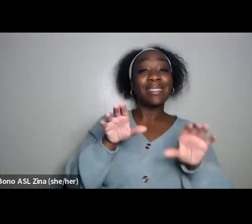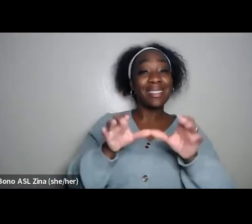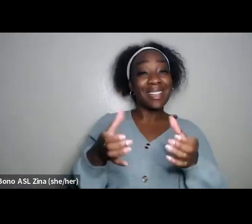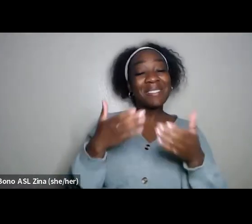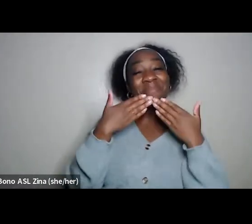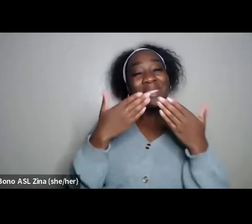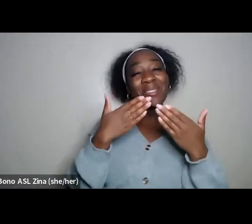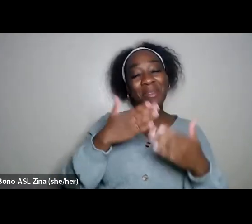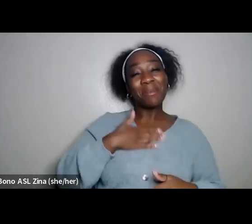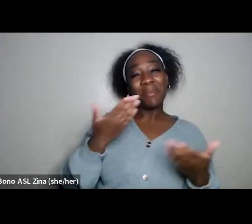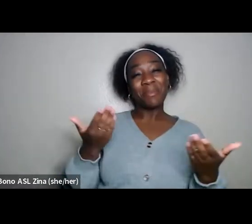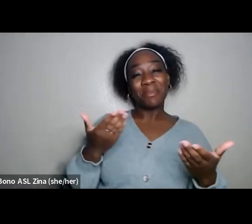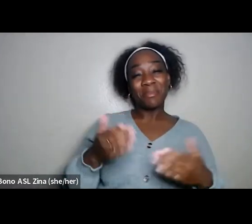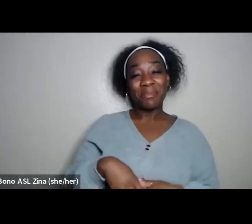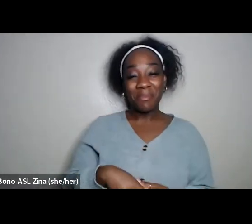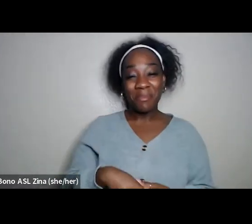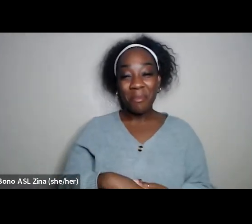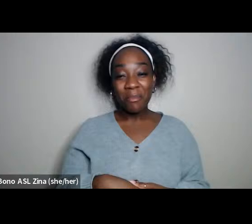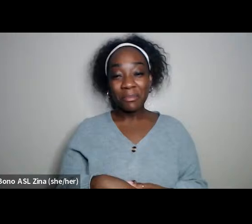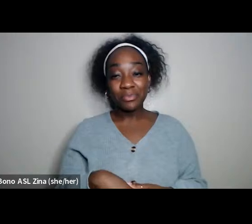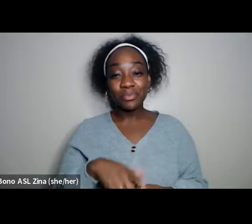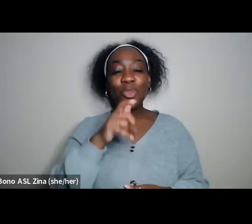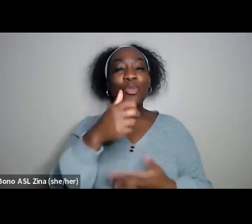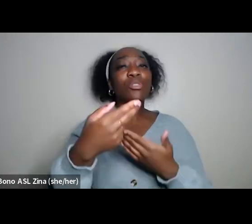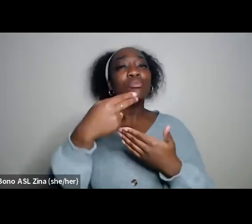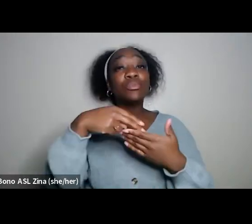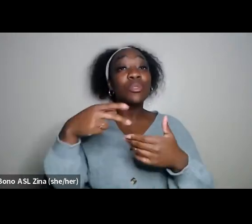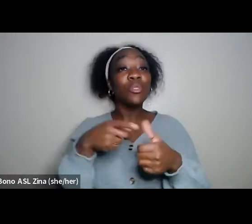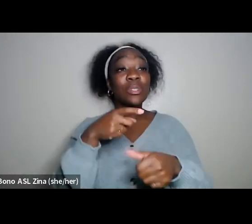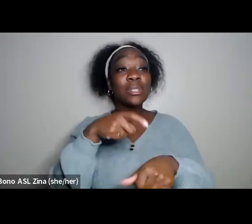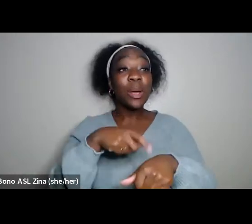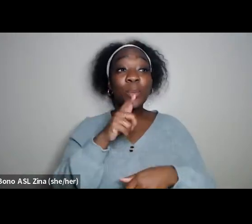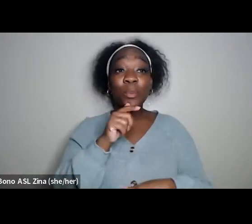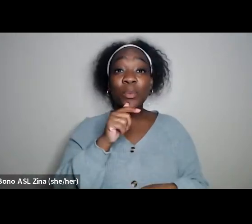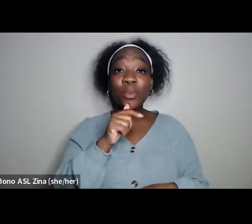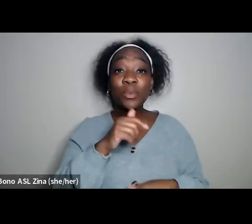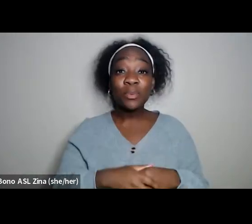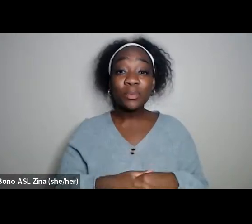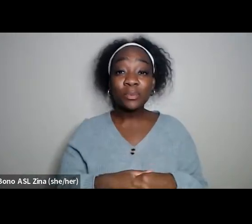space. Thank you. Anybody else joining for the first time?